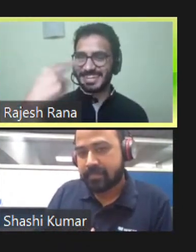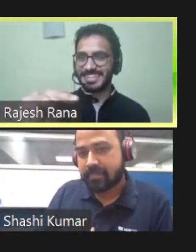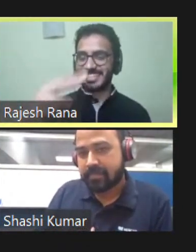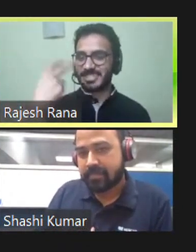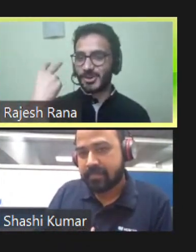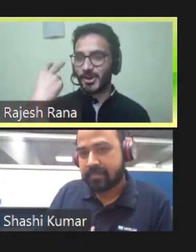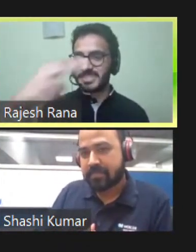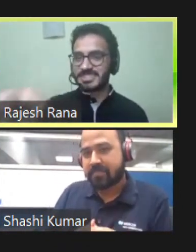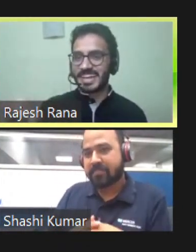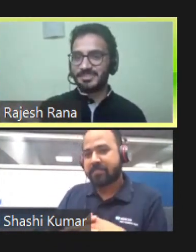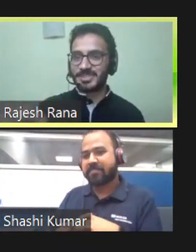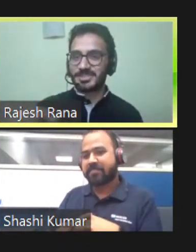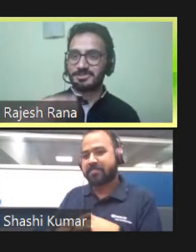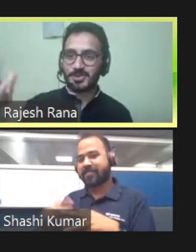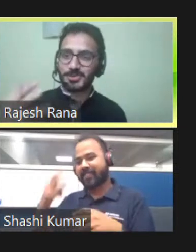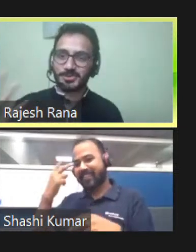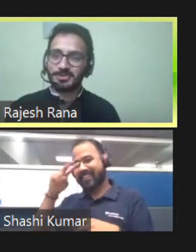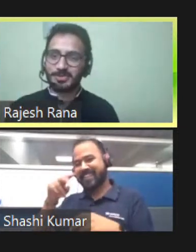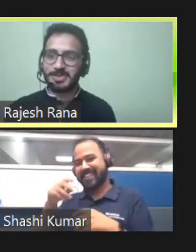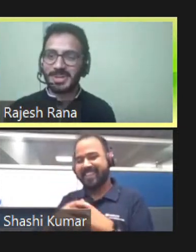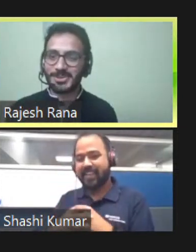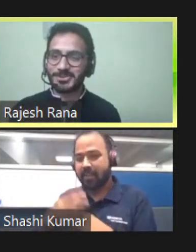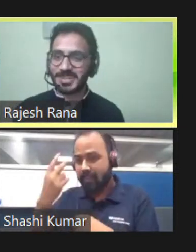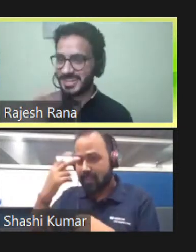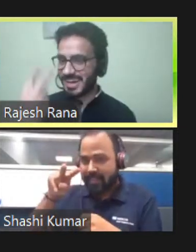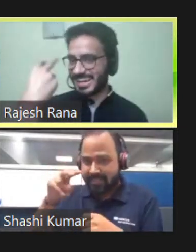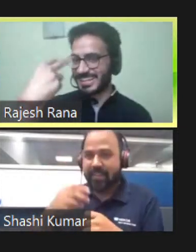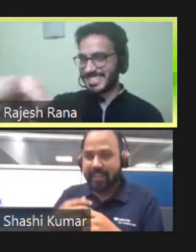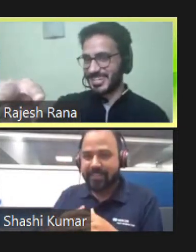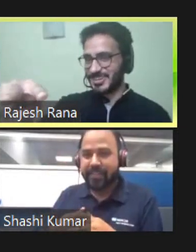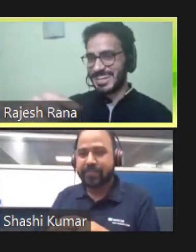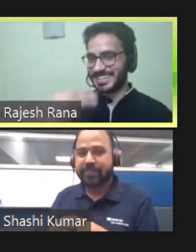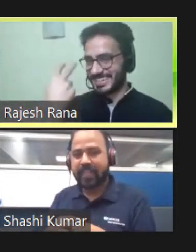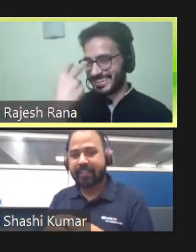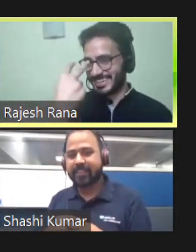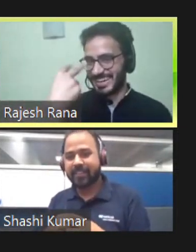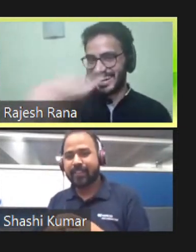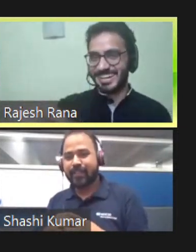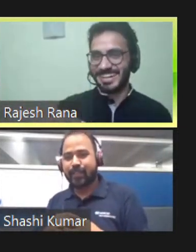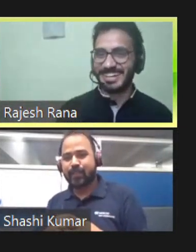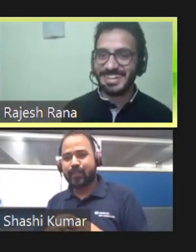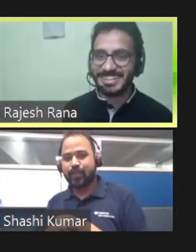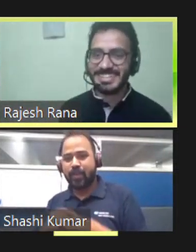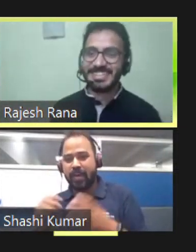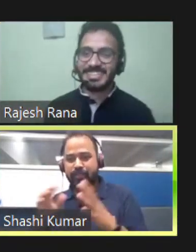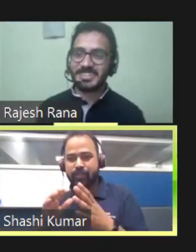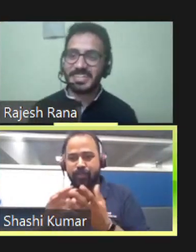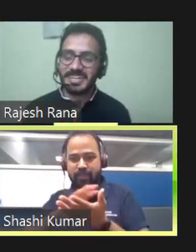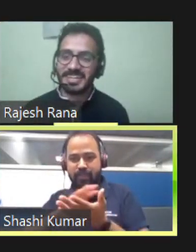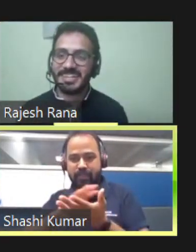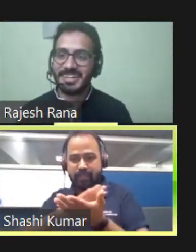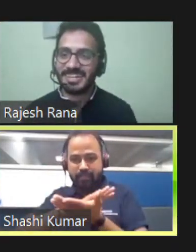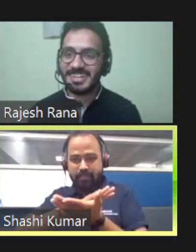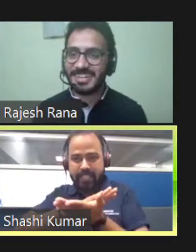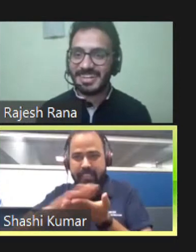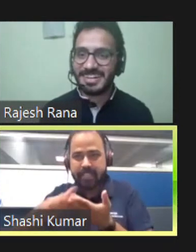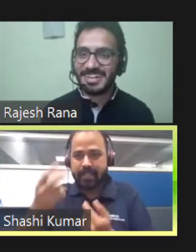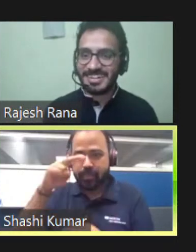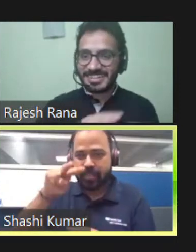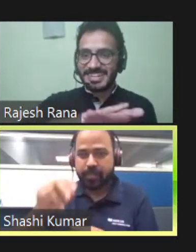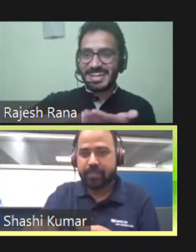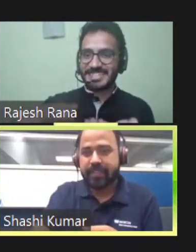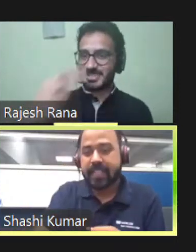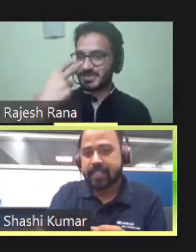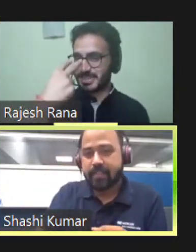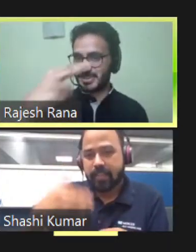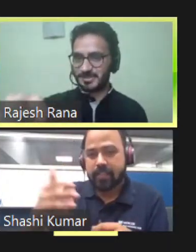can say it's a common sign which most of the people are using. I can see you later. You have to match it. Nice to see you,